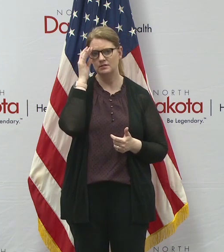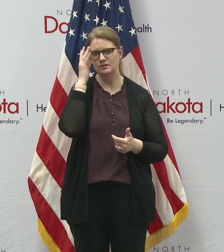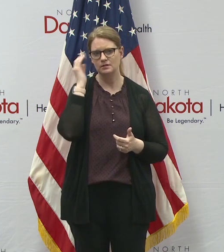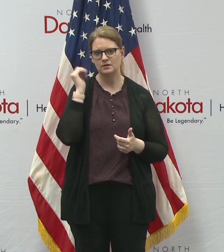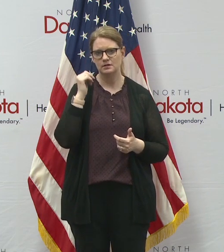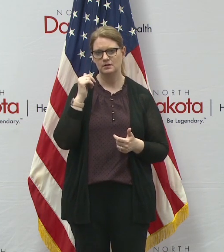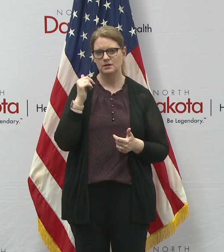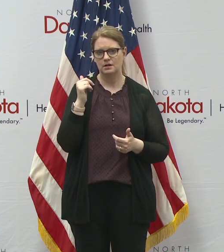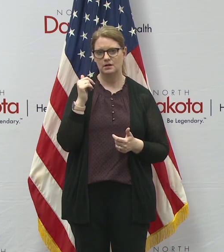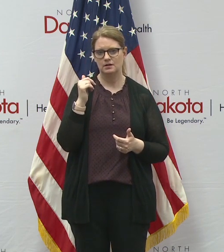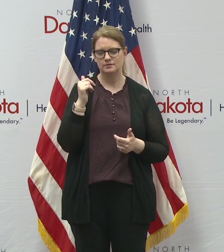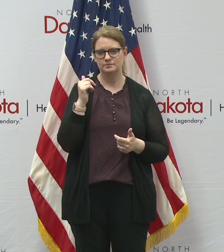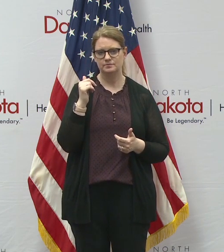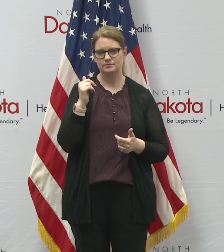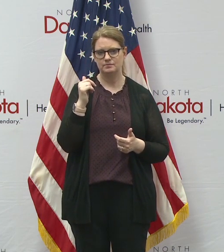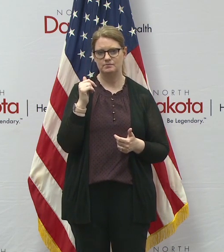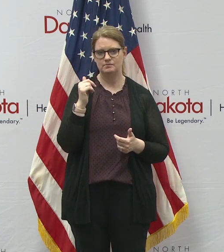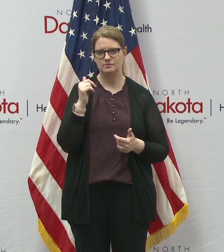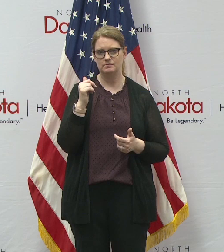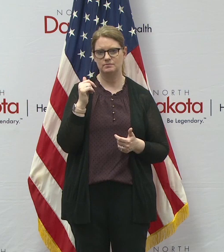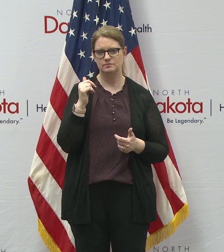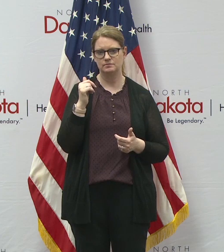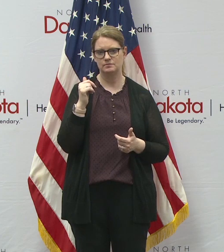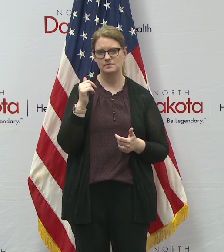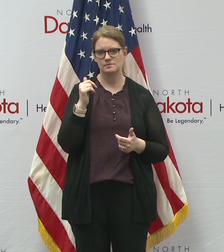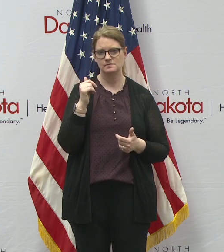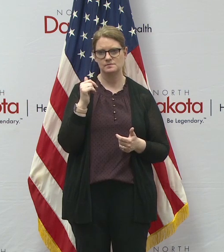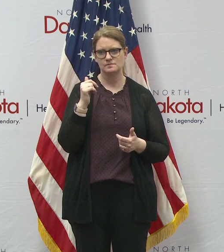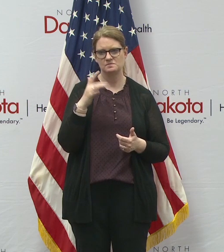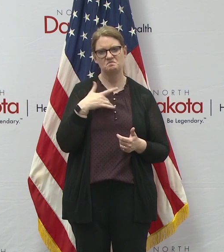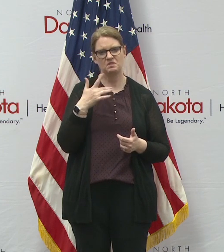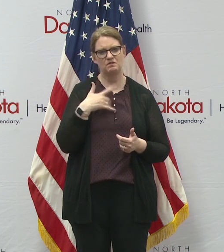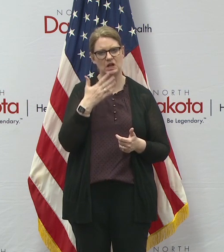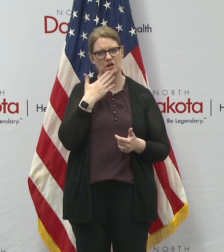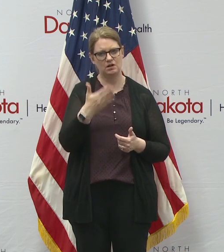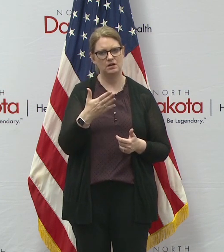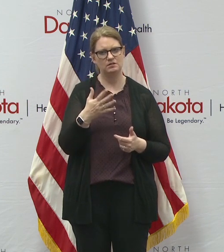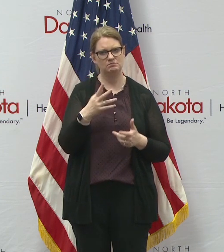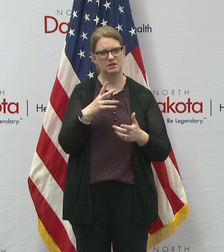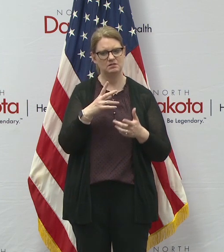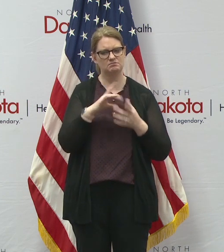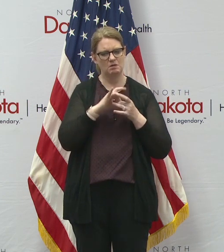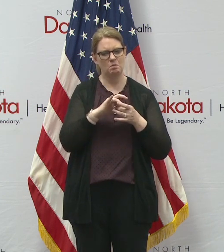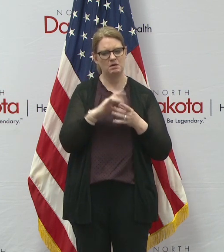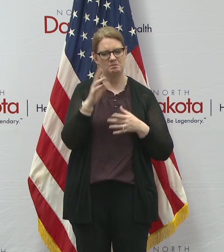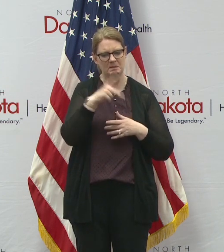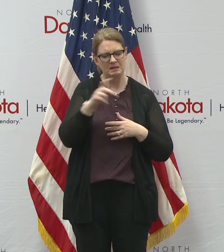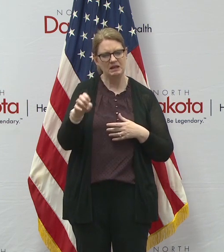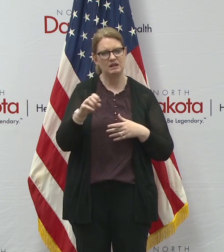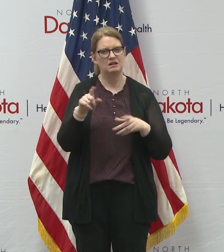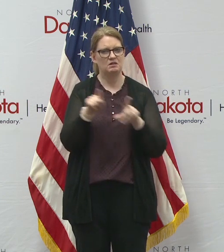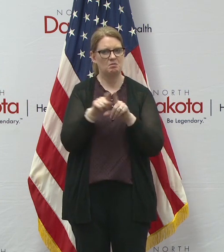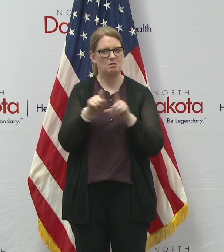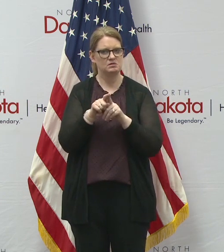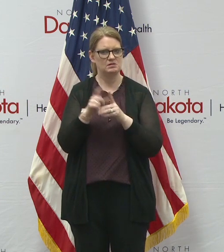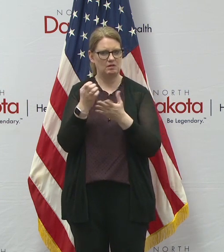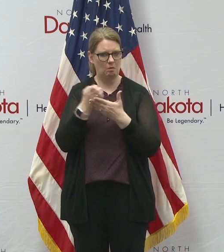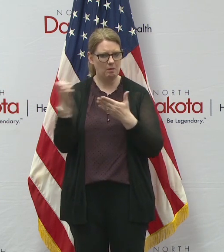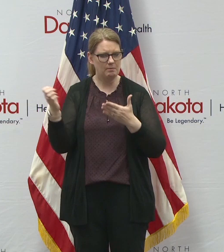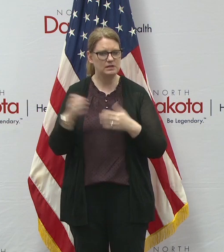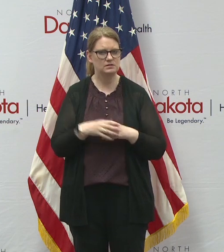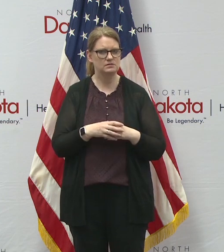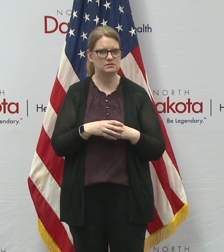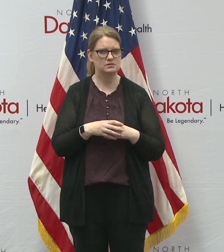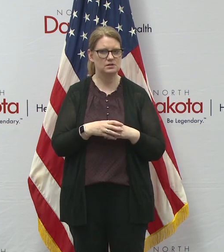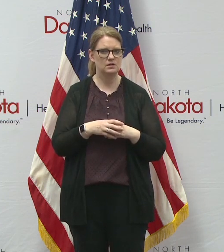well positioned in terms of the PPE and the ventilators and the staffing we need. And so our team continues to work